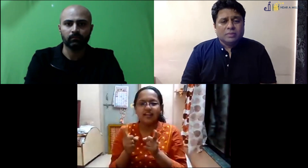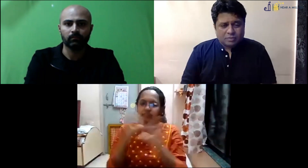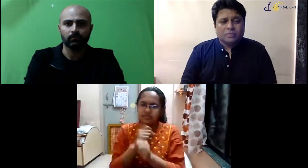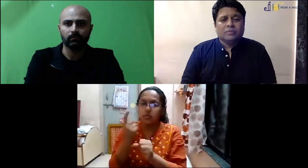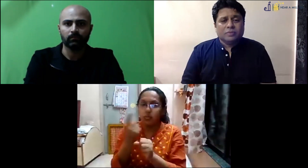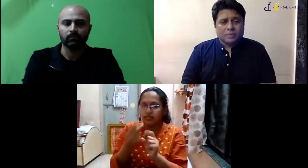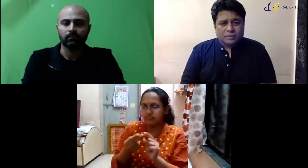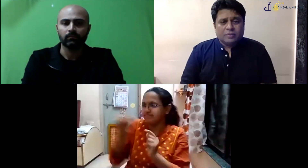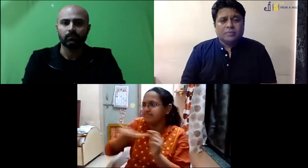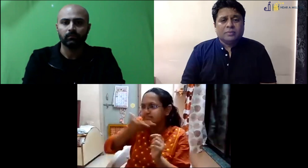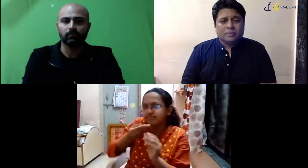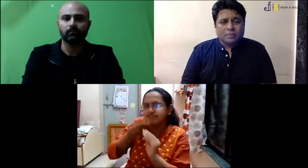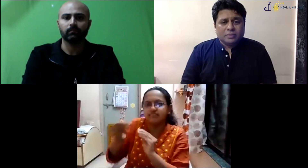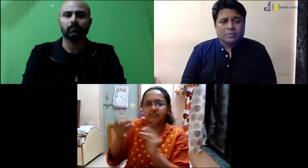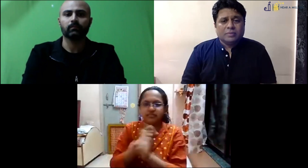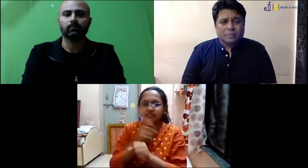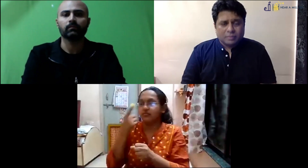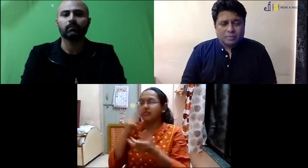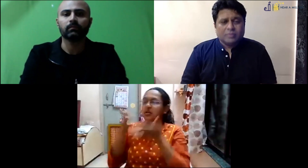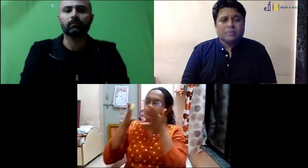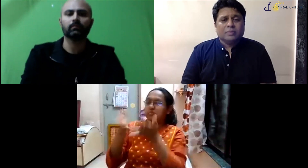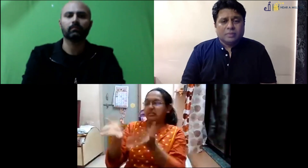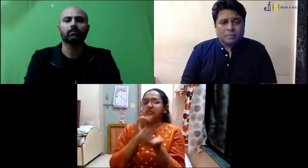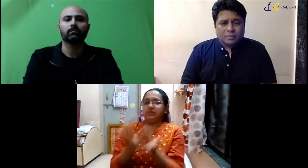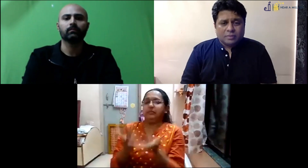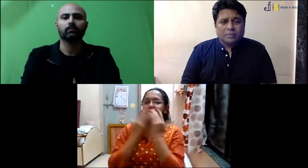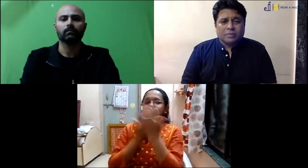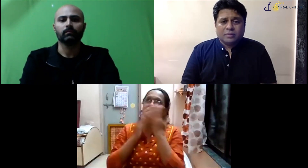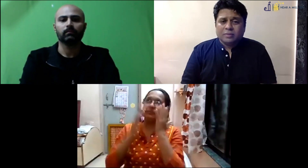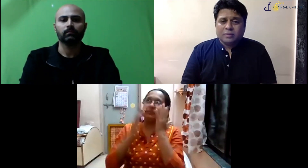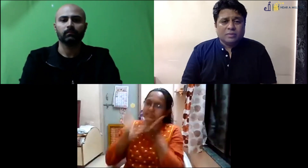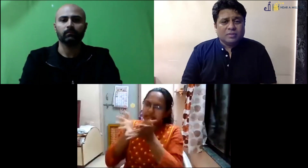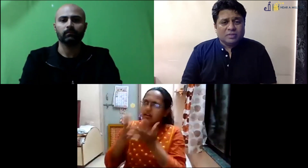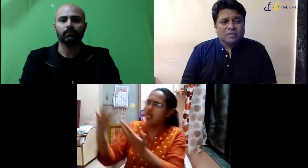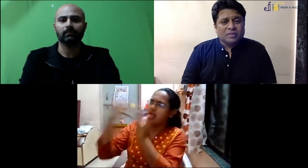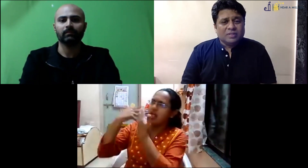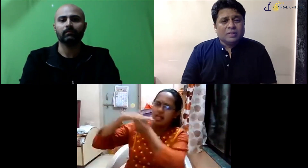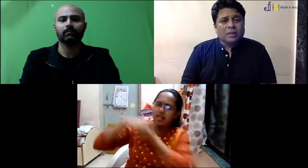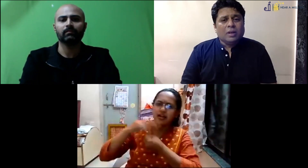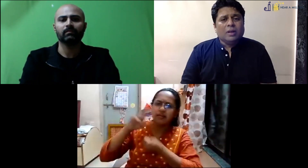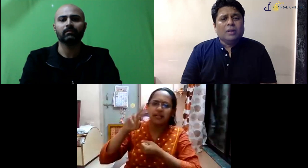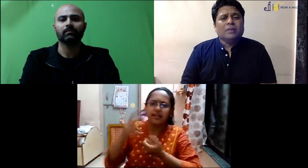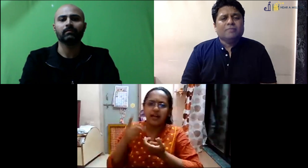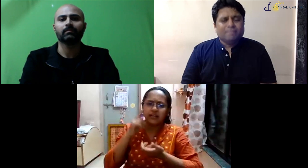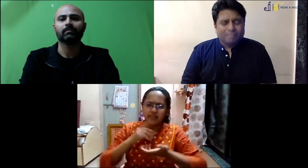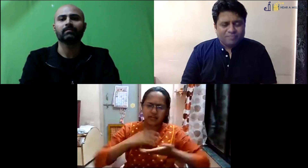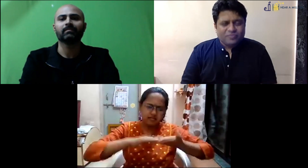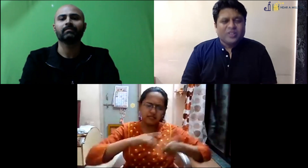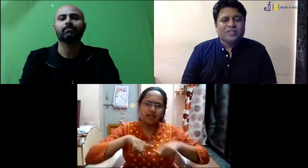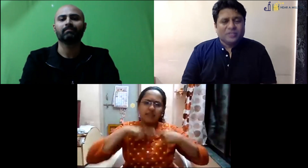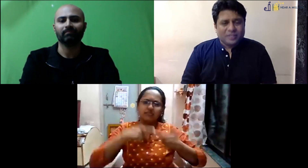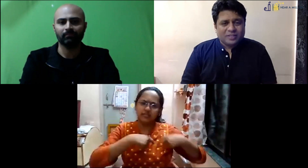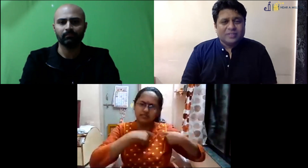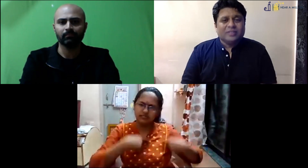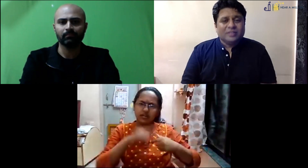to discuss with your partner. It's not our fault whether we have a deaf child, so we just blame each other. It's